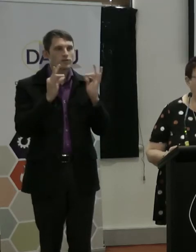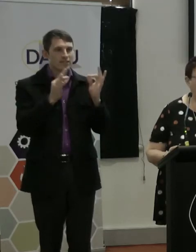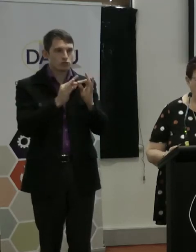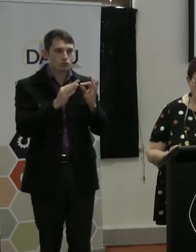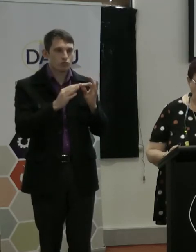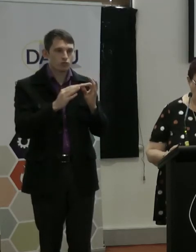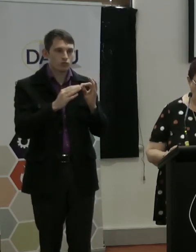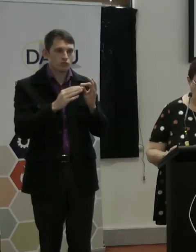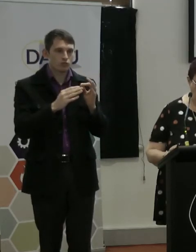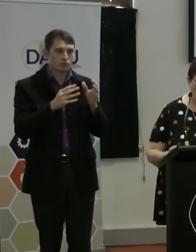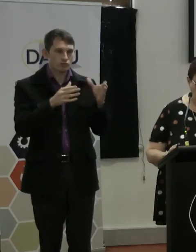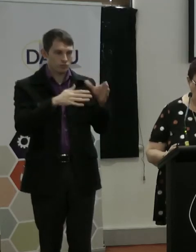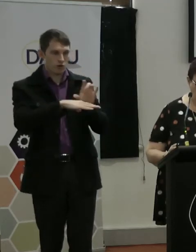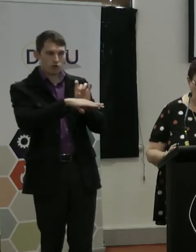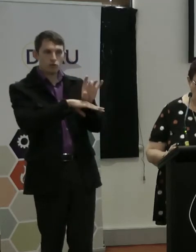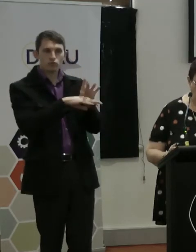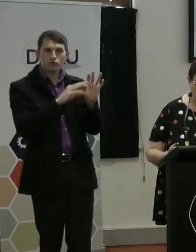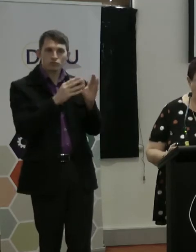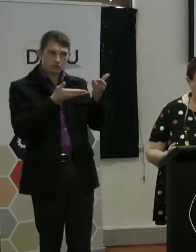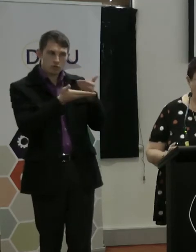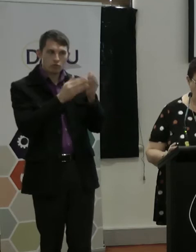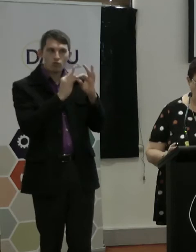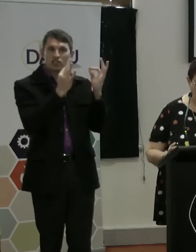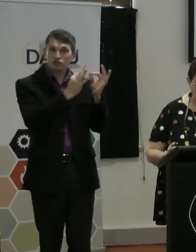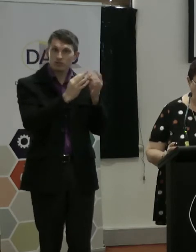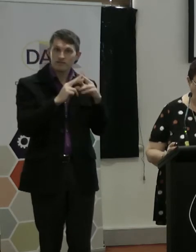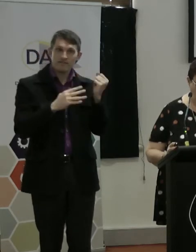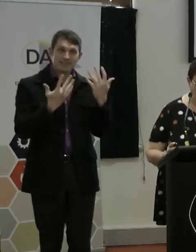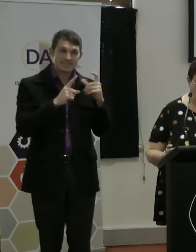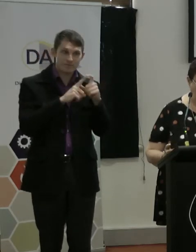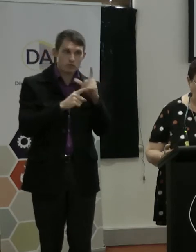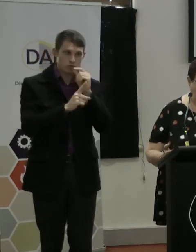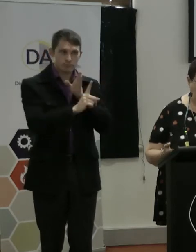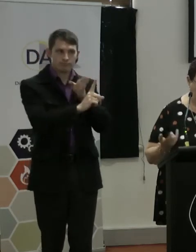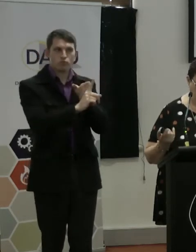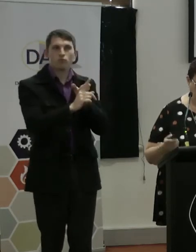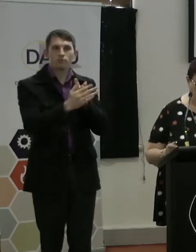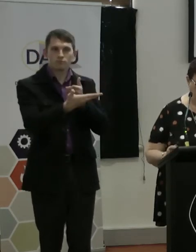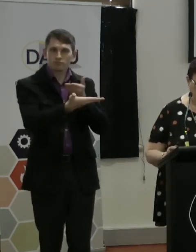if you have any issues or difficulties, they will speak to yourselves. They can come to